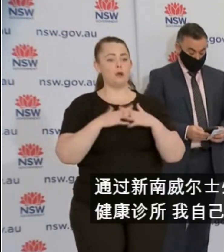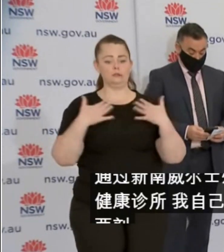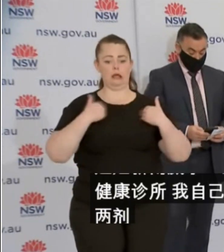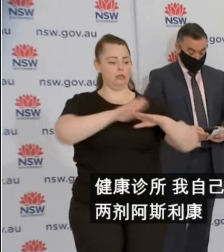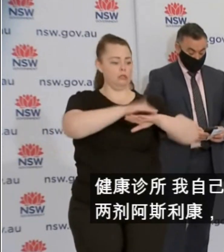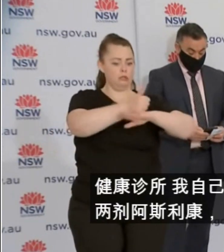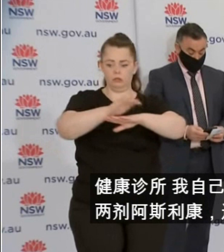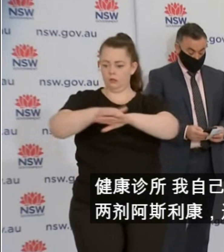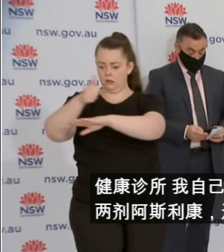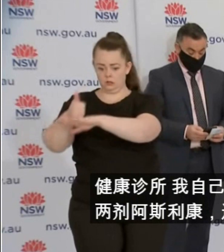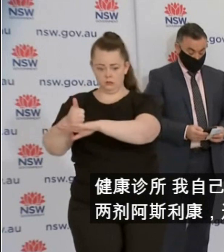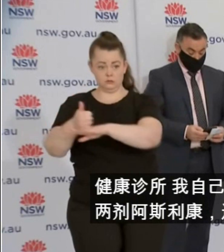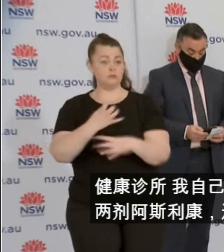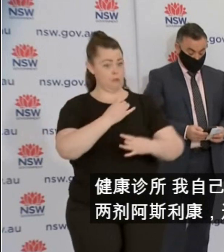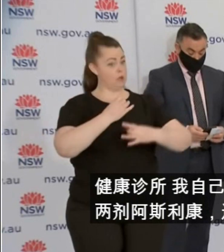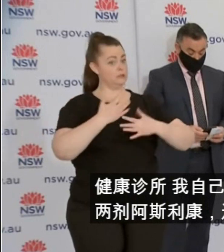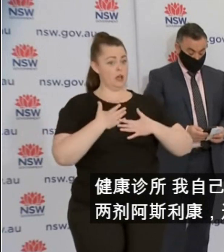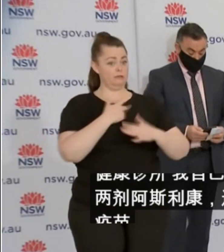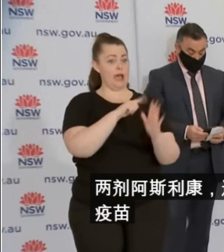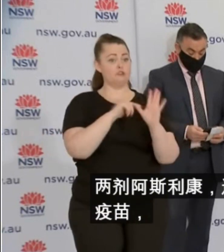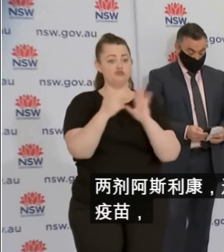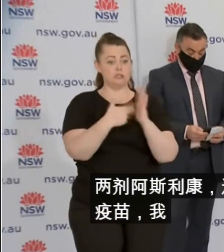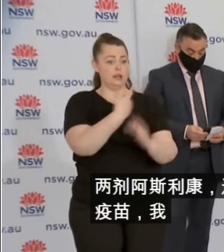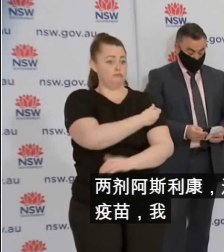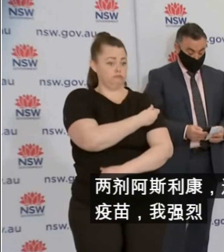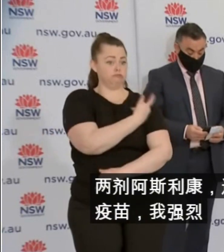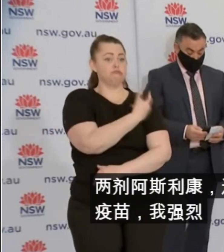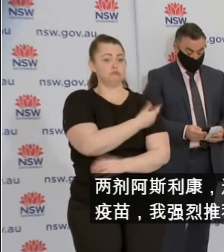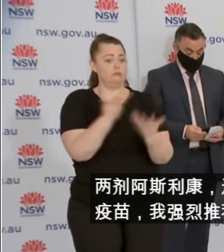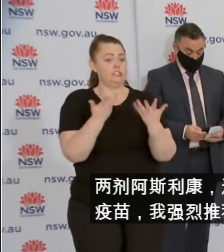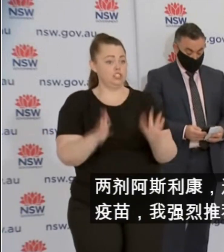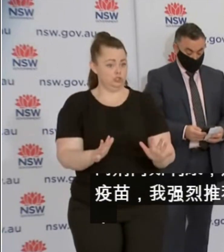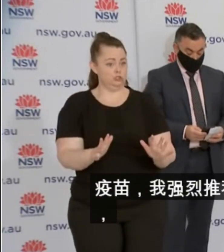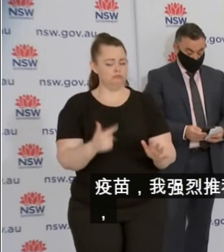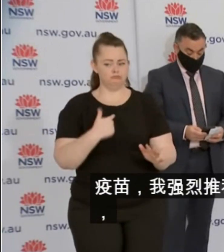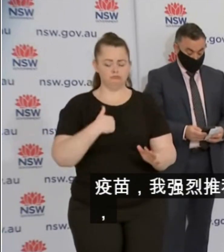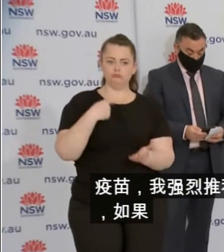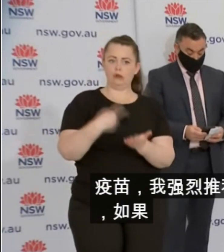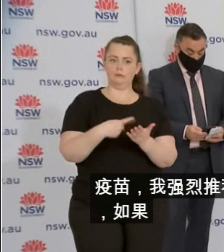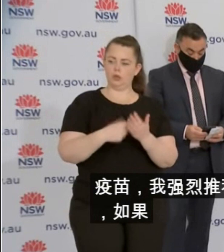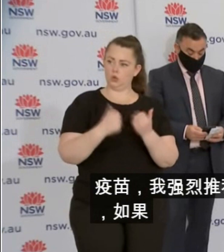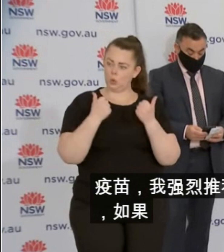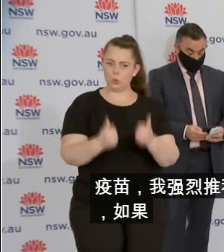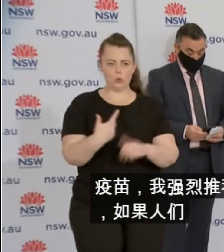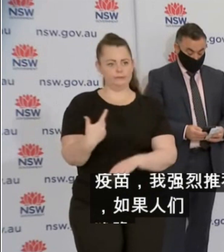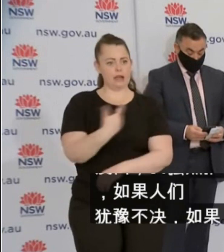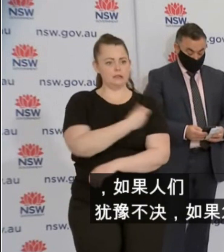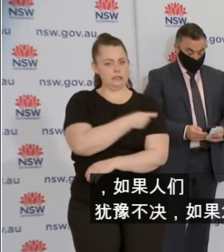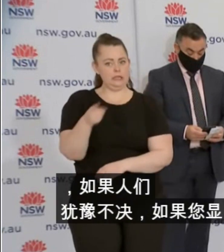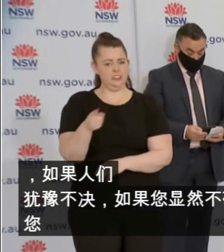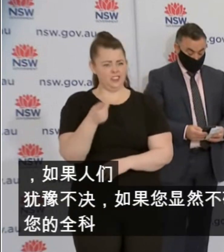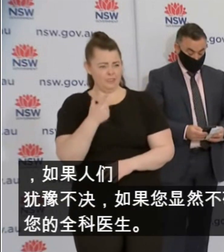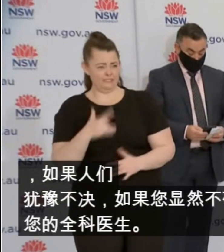myself have had 2 doses of AstraZeneca. It is a good vaccine. I would strongly recommend it, and if people are hesitant, please do talk